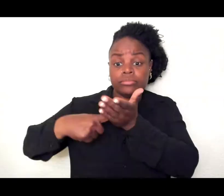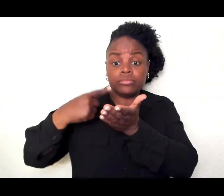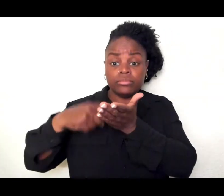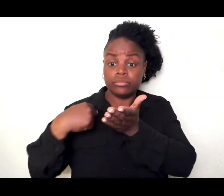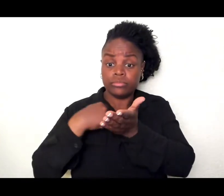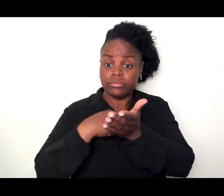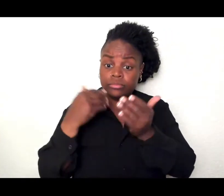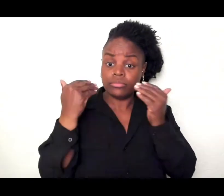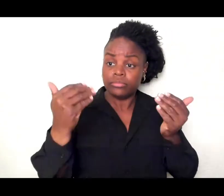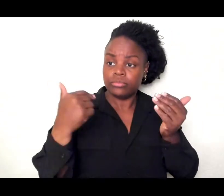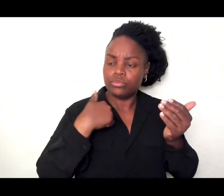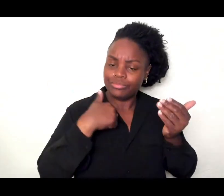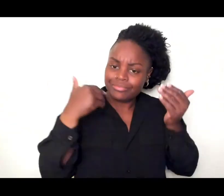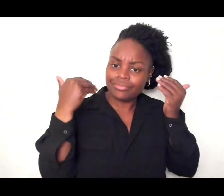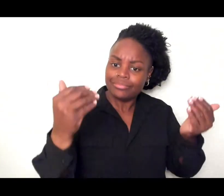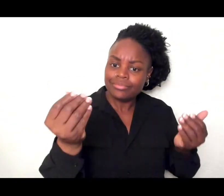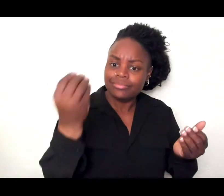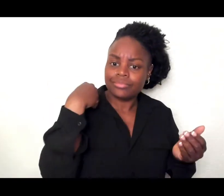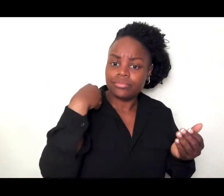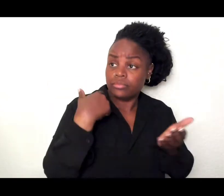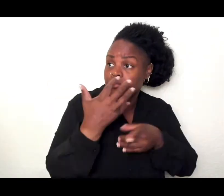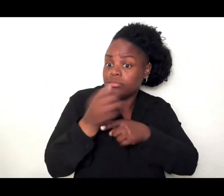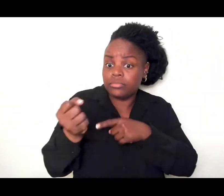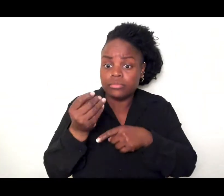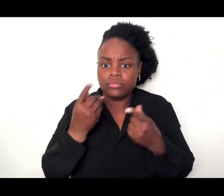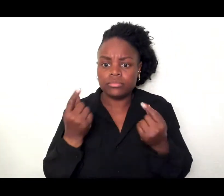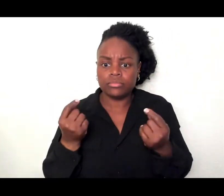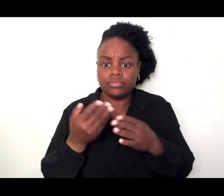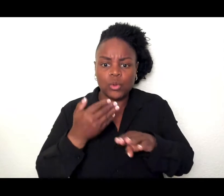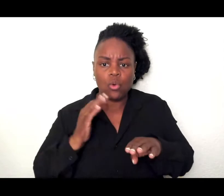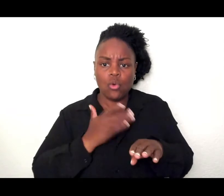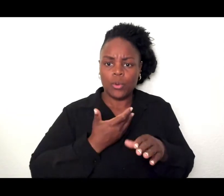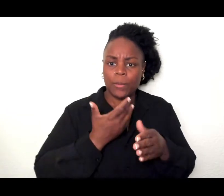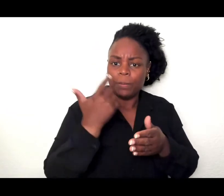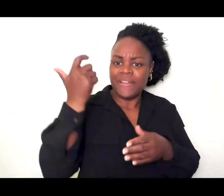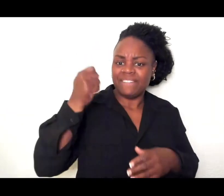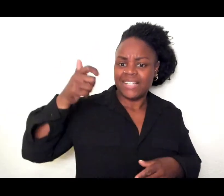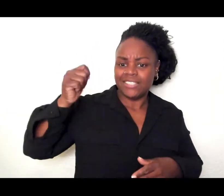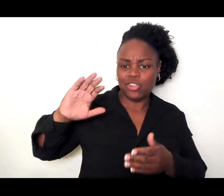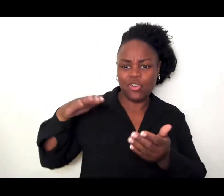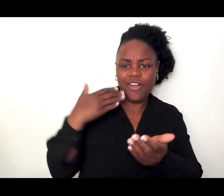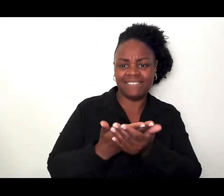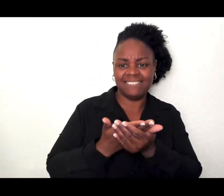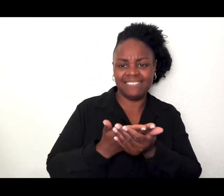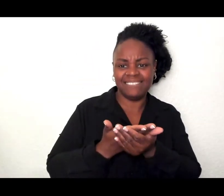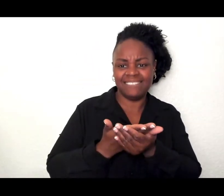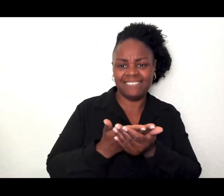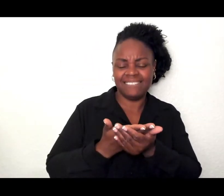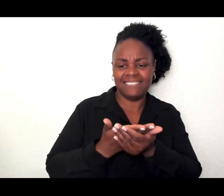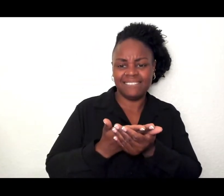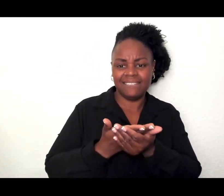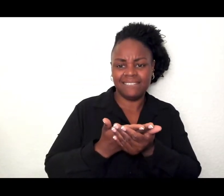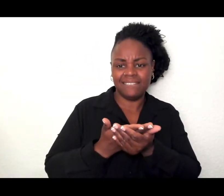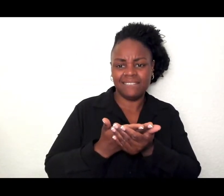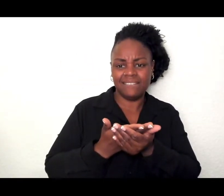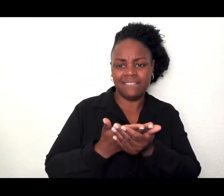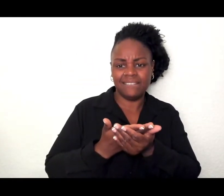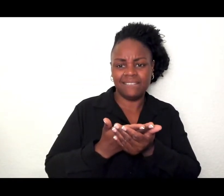Sometimes when we do, we eat it when we run out of food before our benefits arrive.